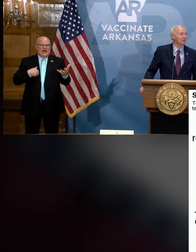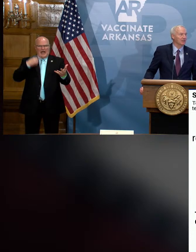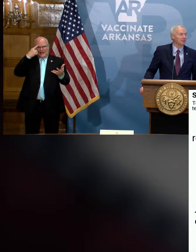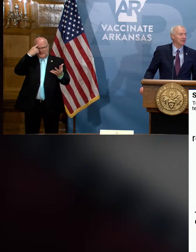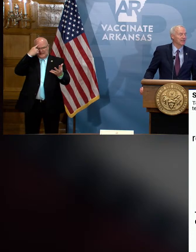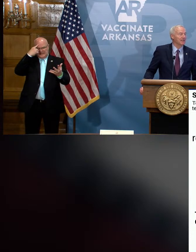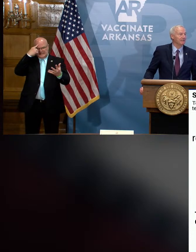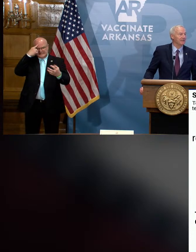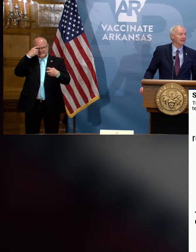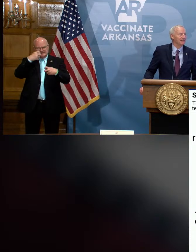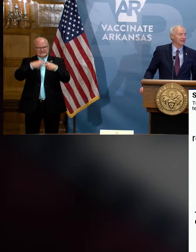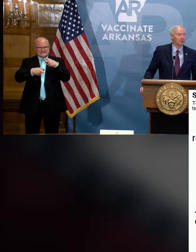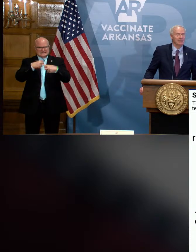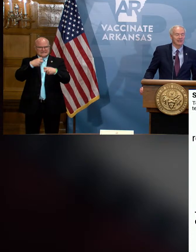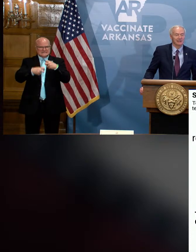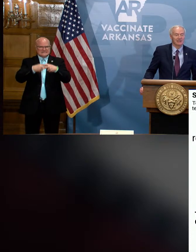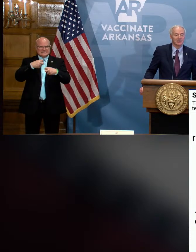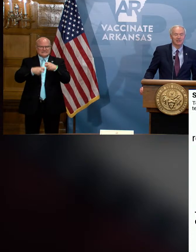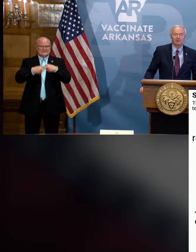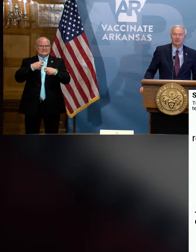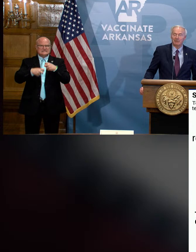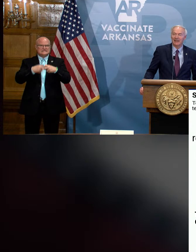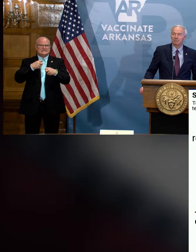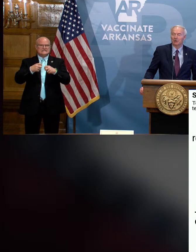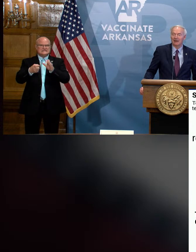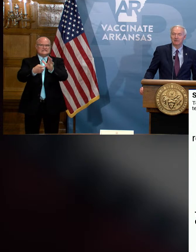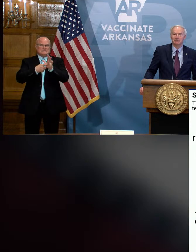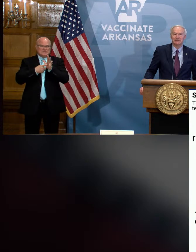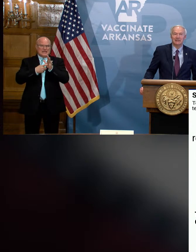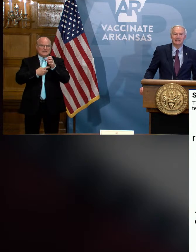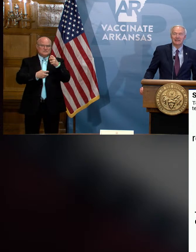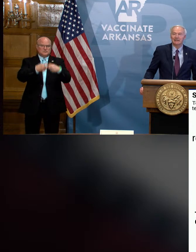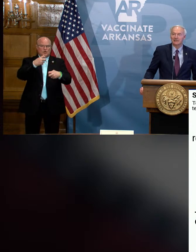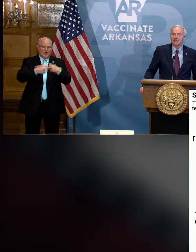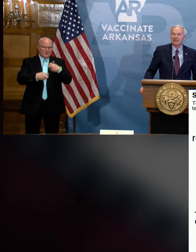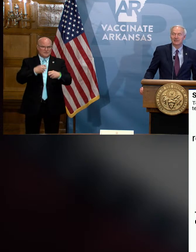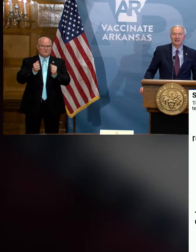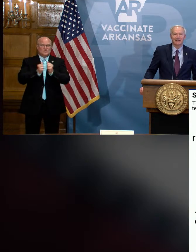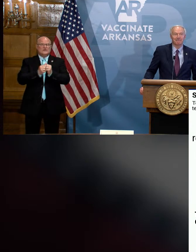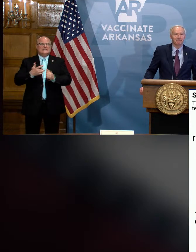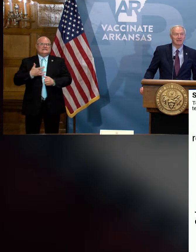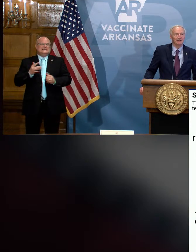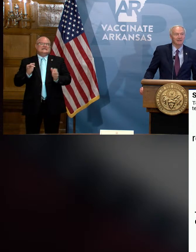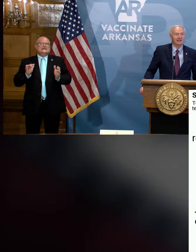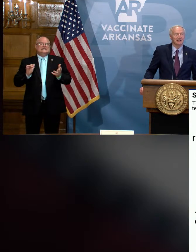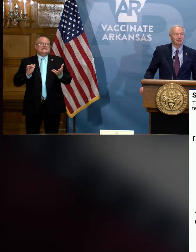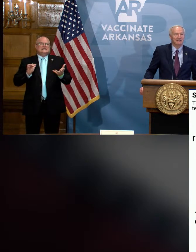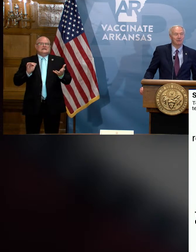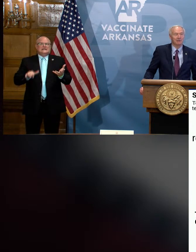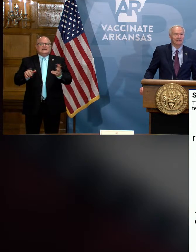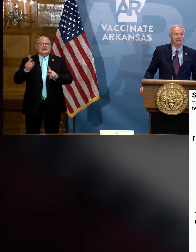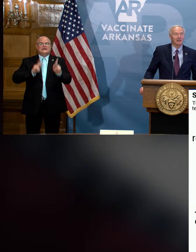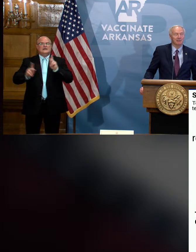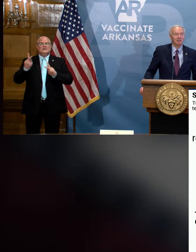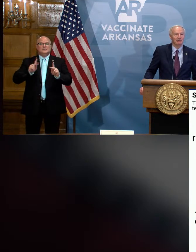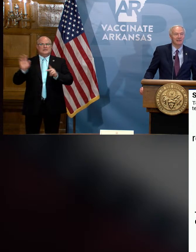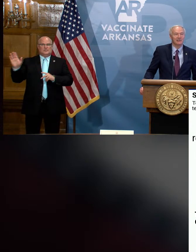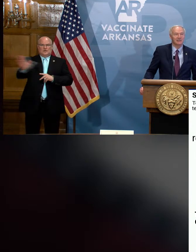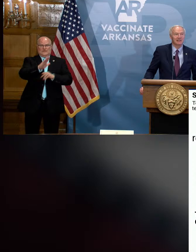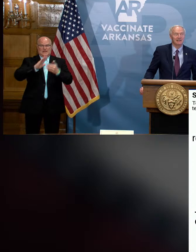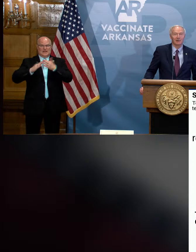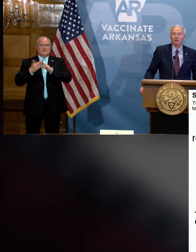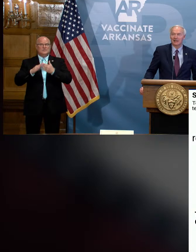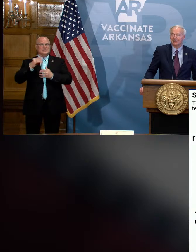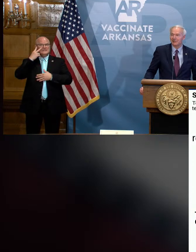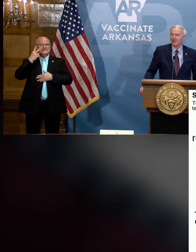running into a little bit of a continued demand problem in the sense that as people in their